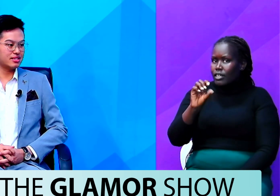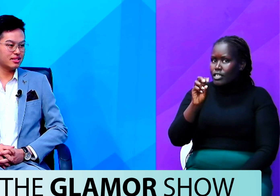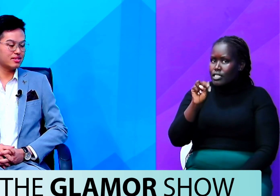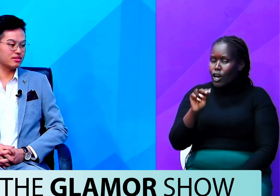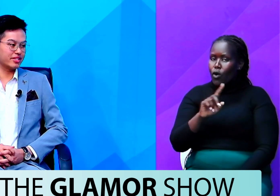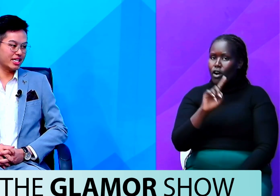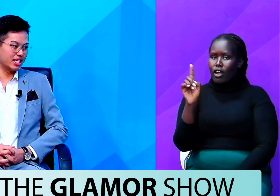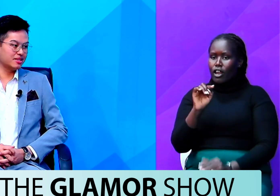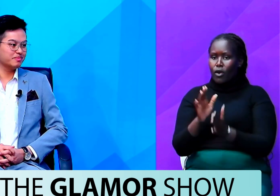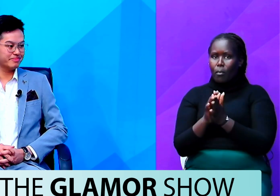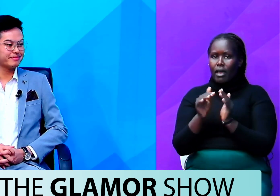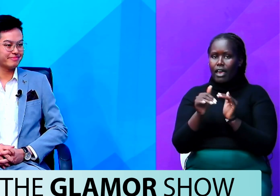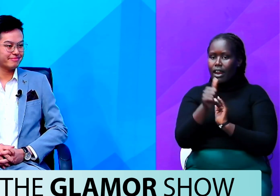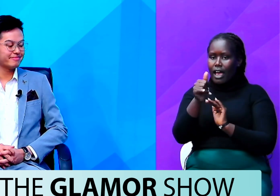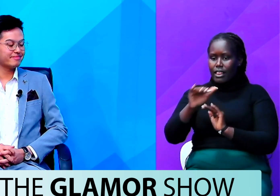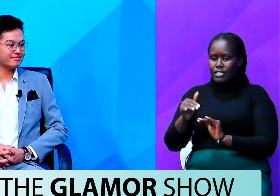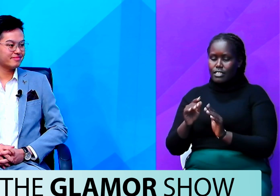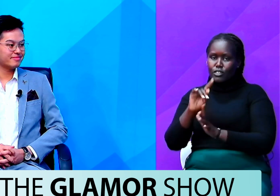in other cities of Kenya.